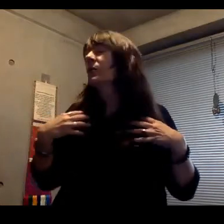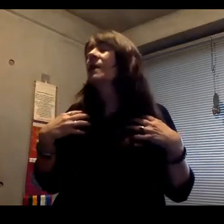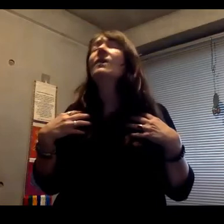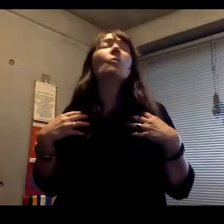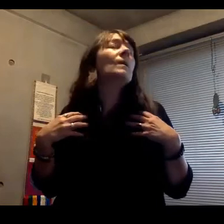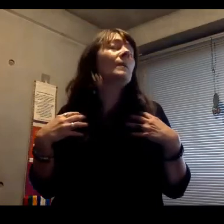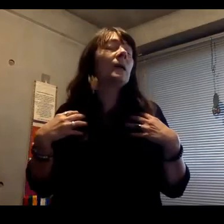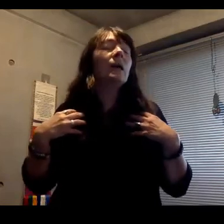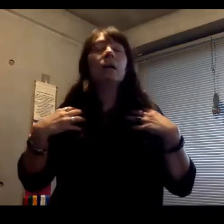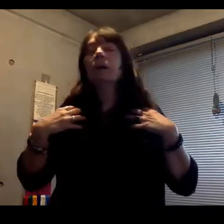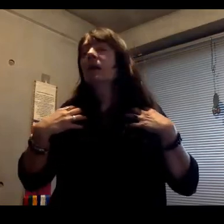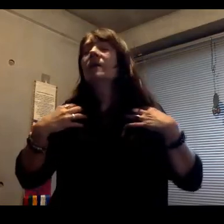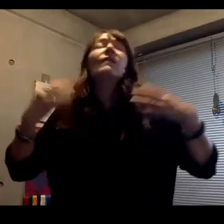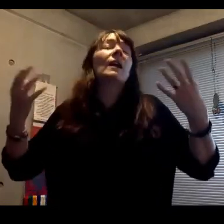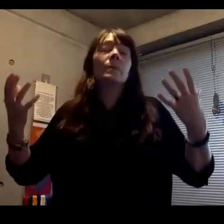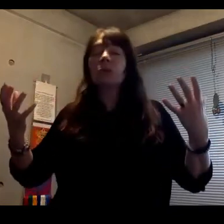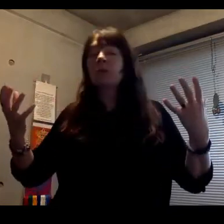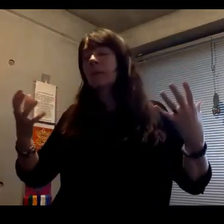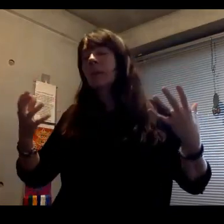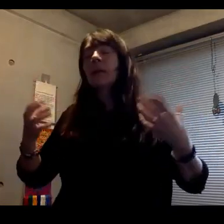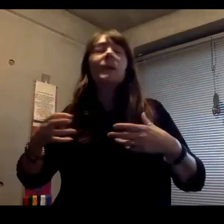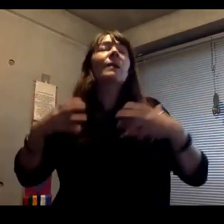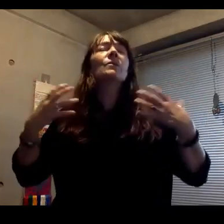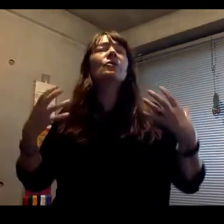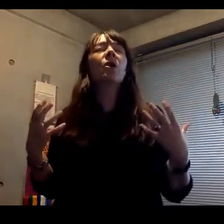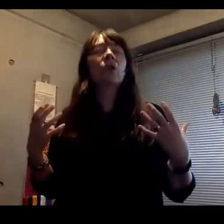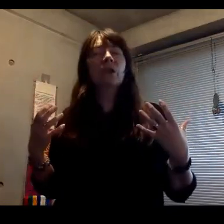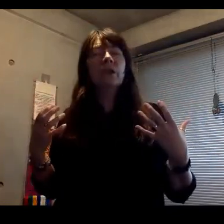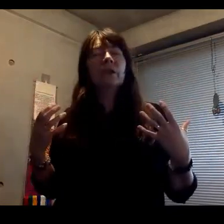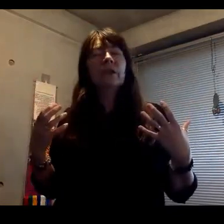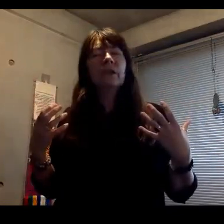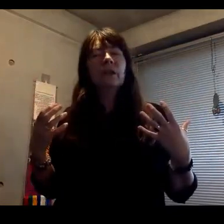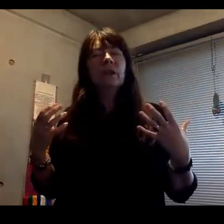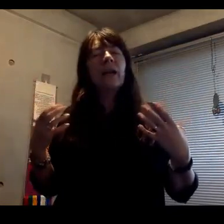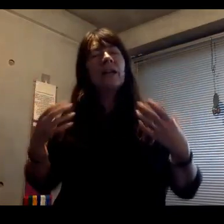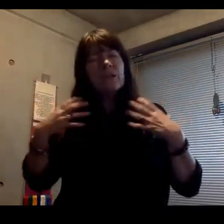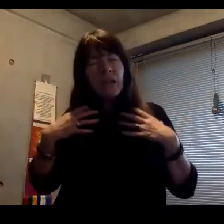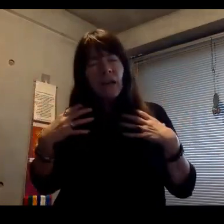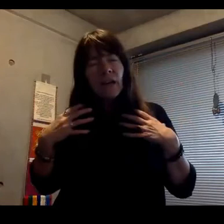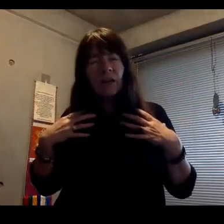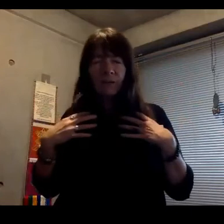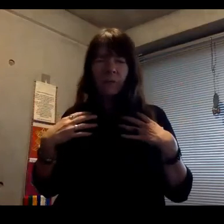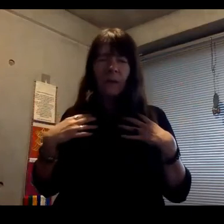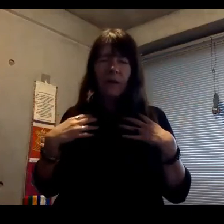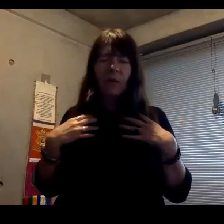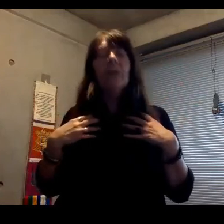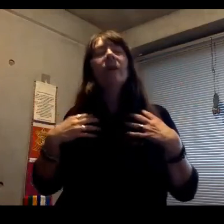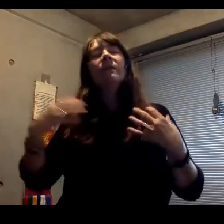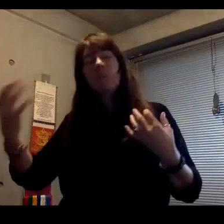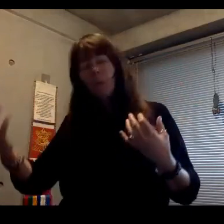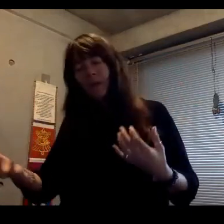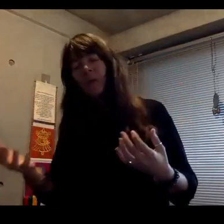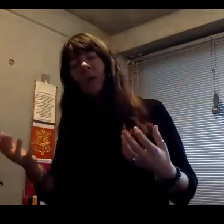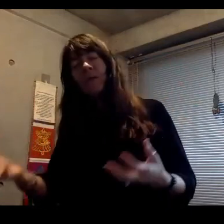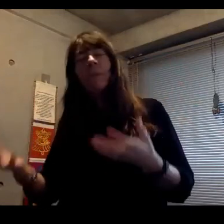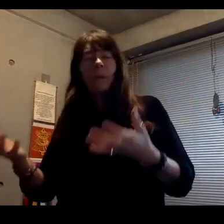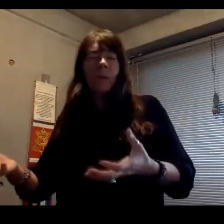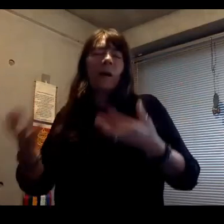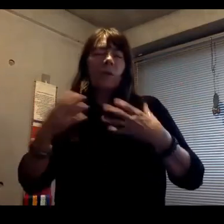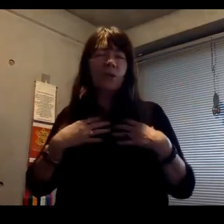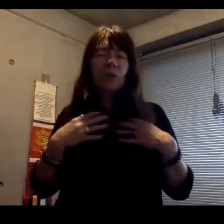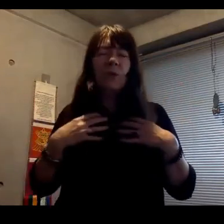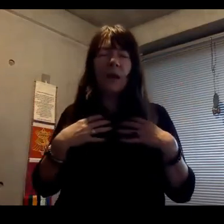so their ego may be developed, or it may become stronger. And as they are given power, the ones who give